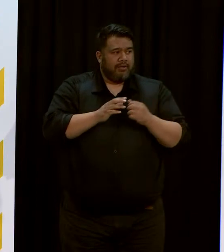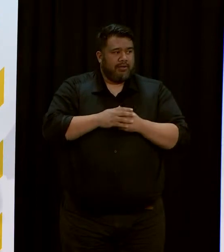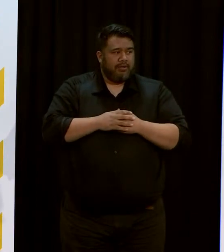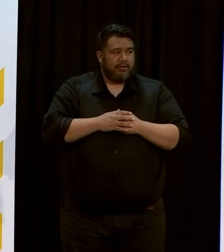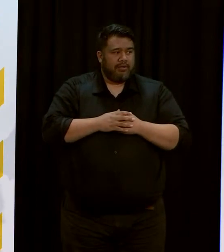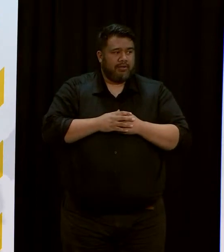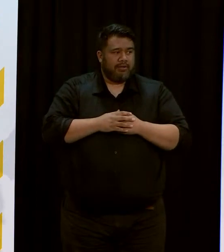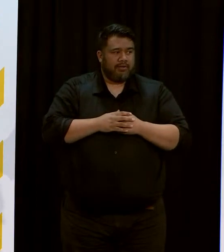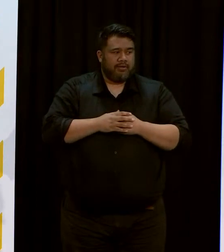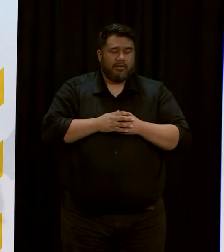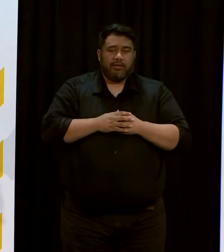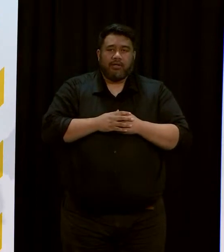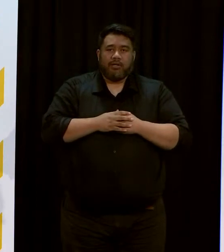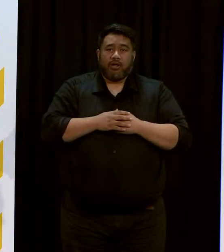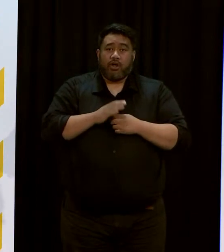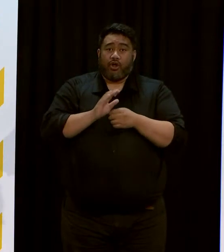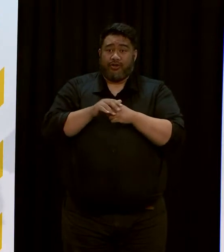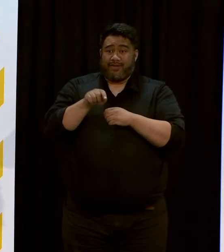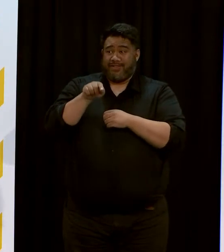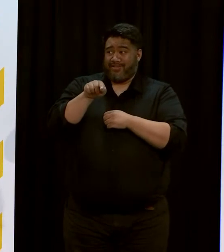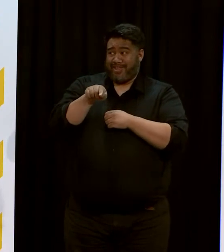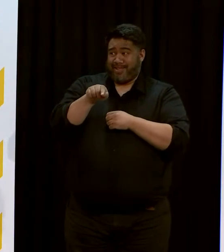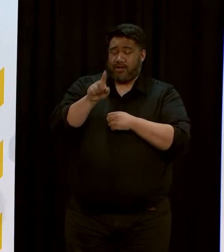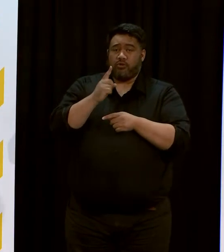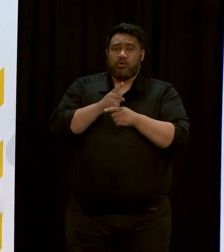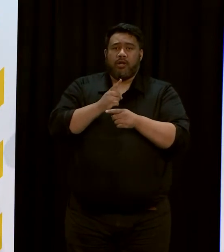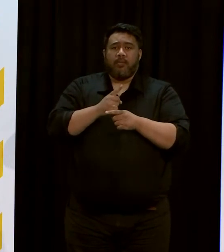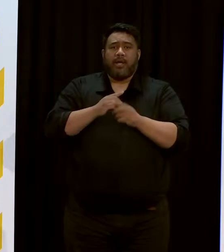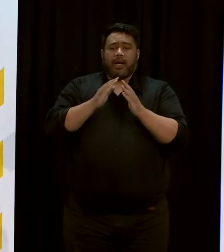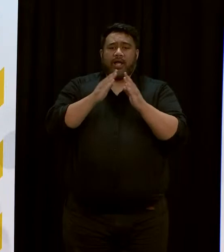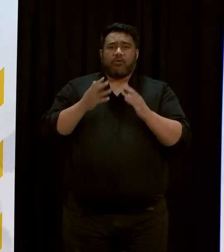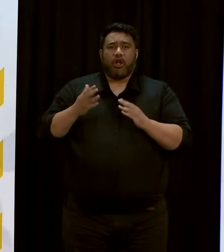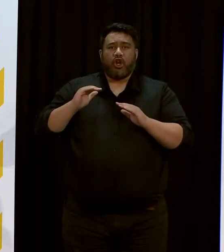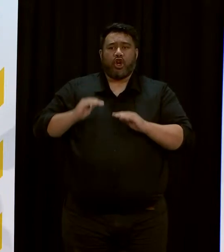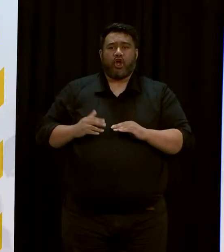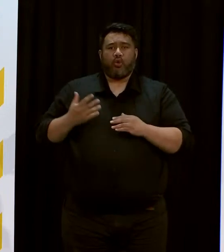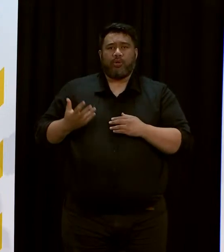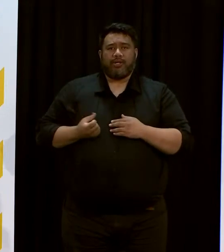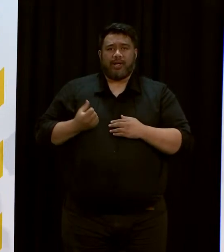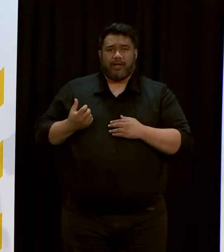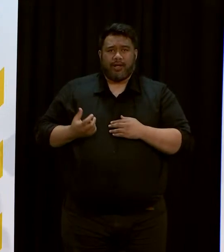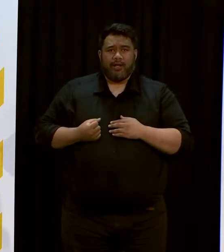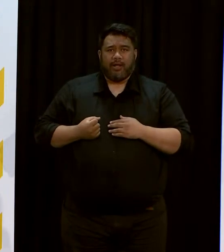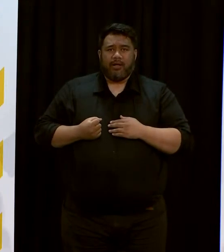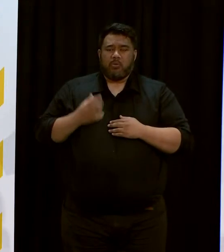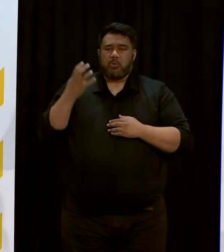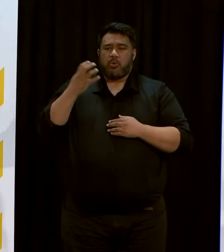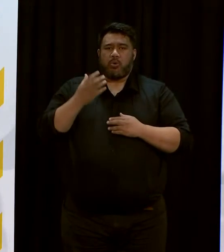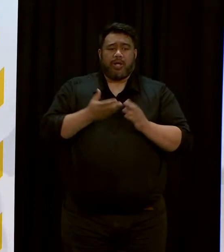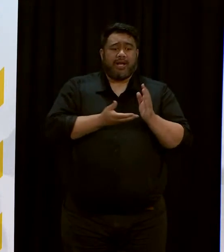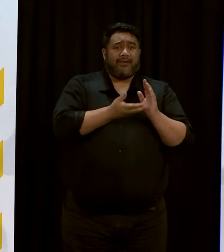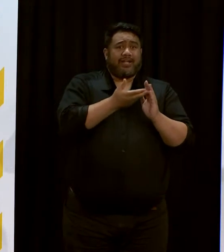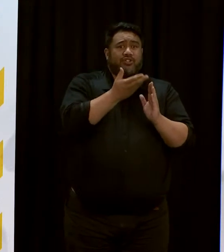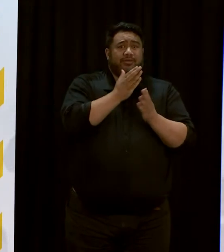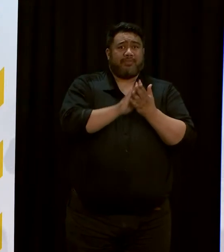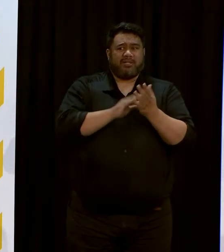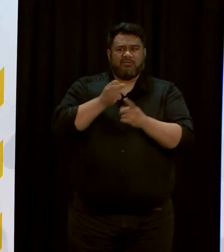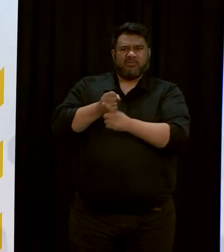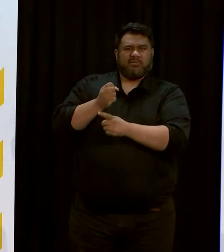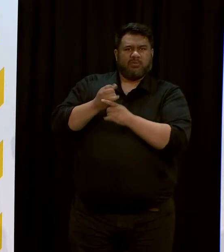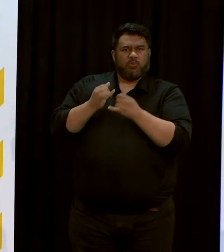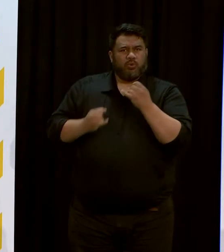On that issue, the low-income households are disproportionately affected by higher inflation. Yeah.